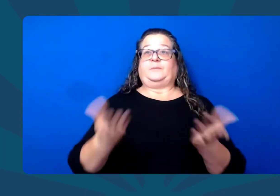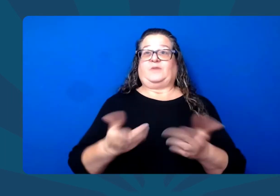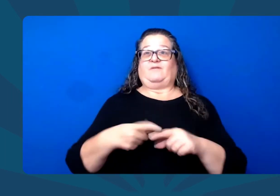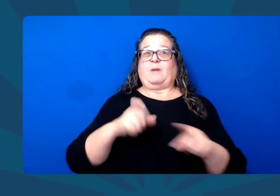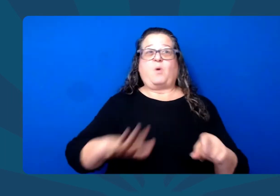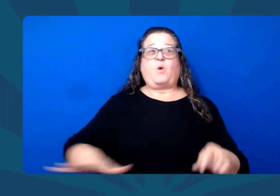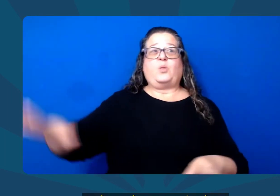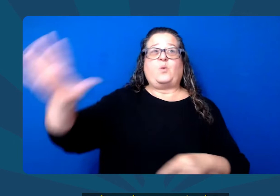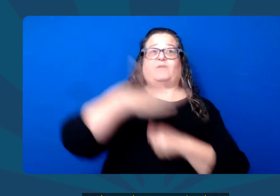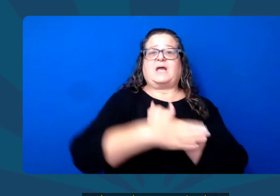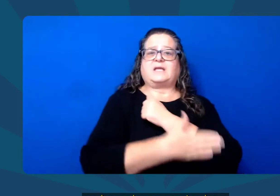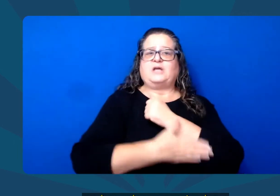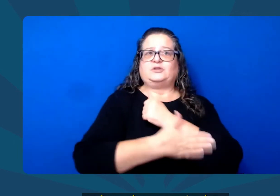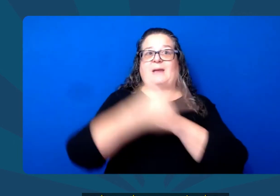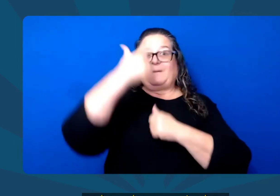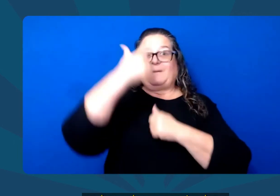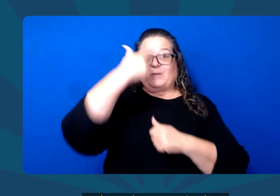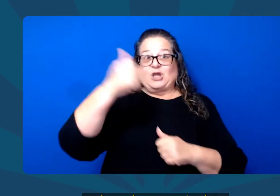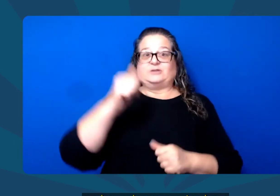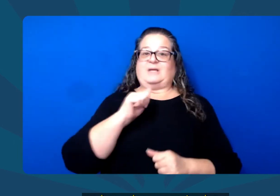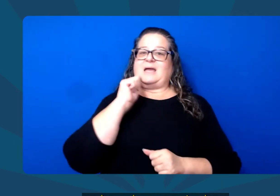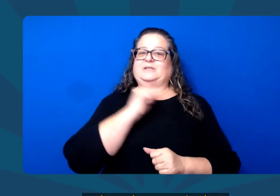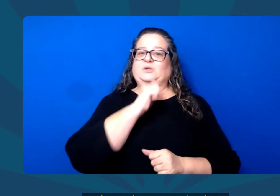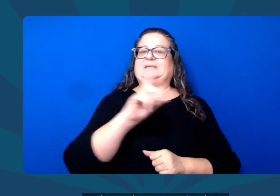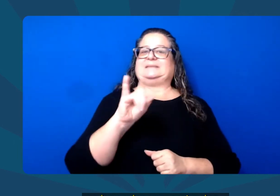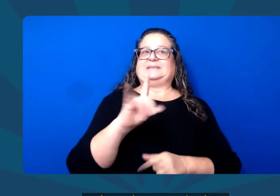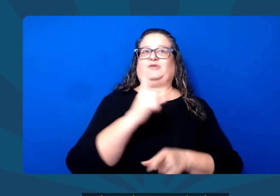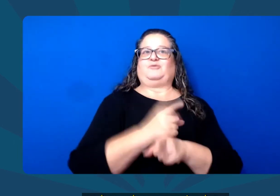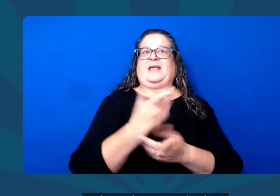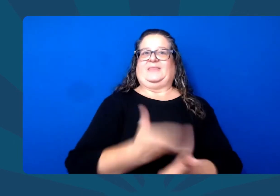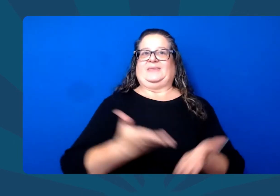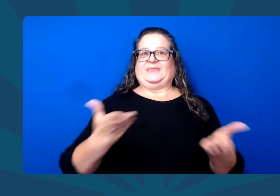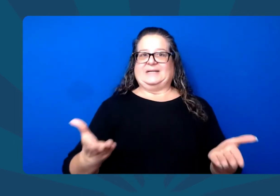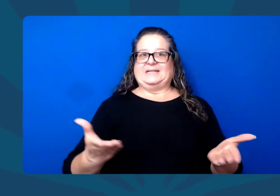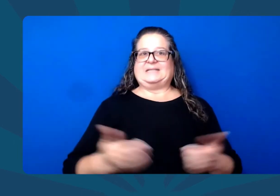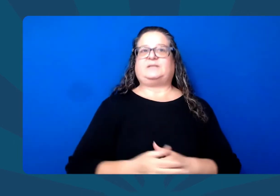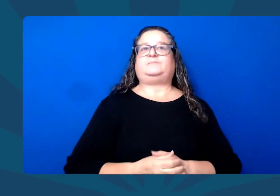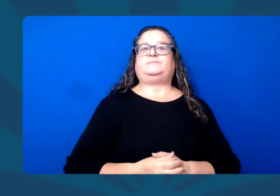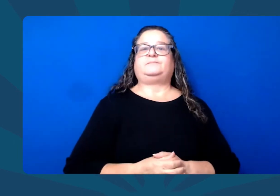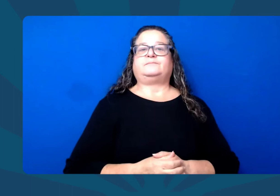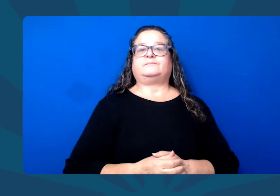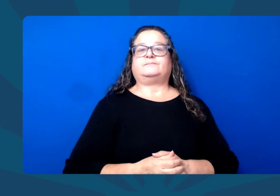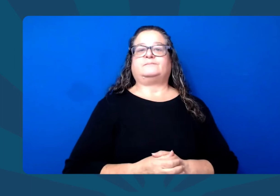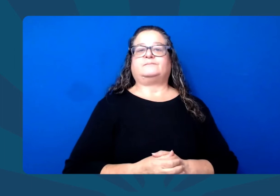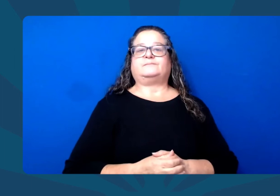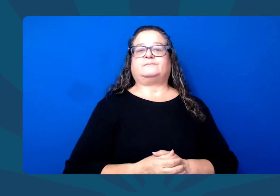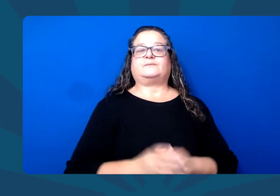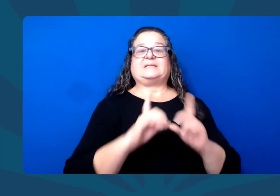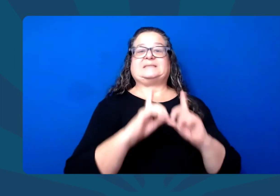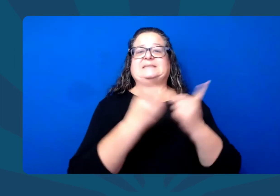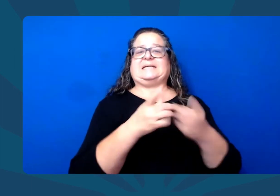achievement gap. And people are moving here from all over the country because Arizona is doing things